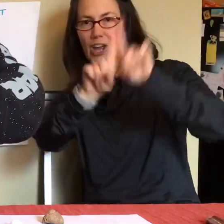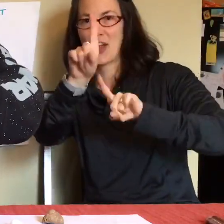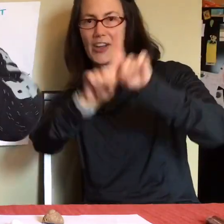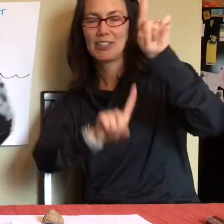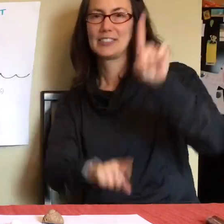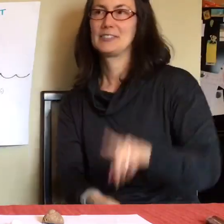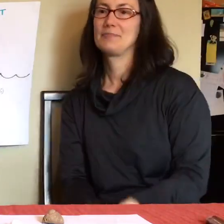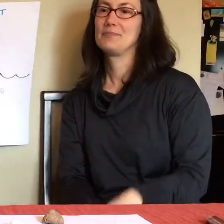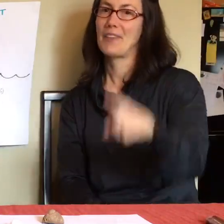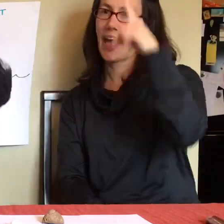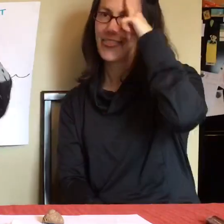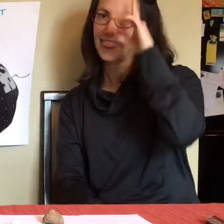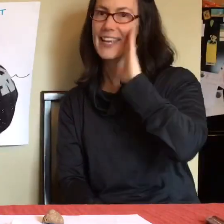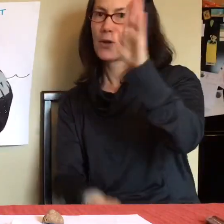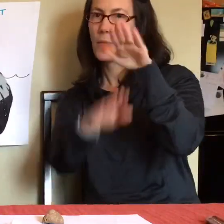I think it will float.